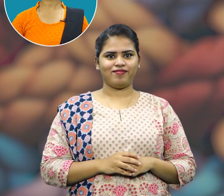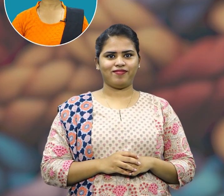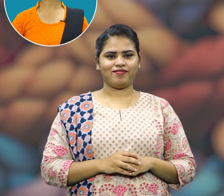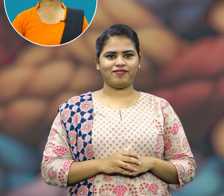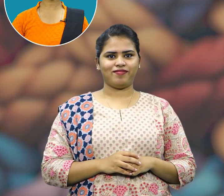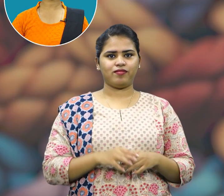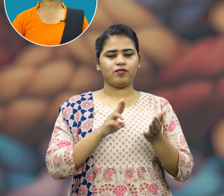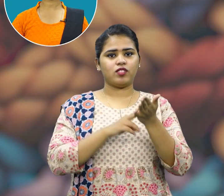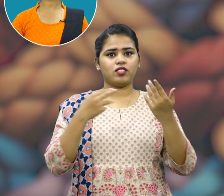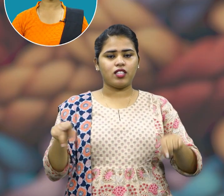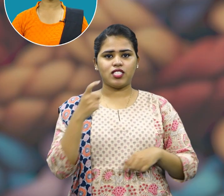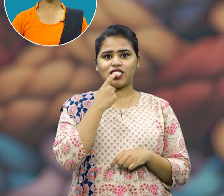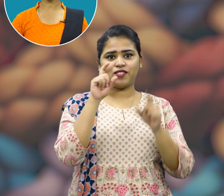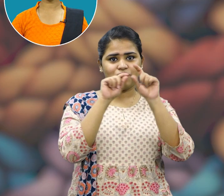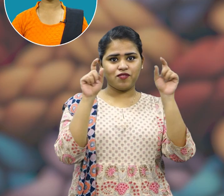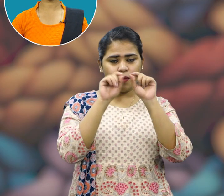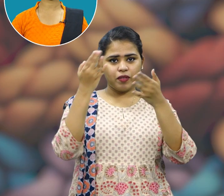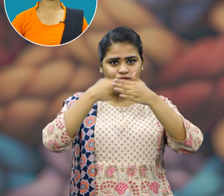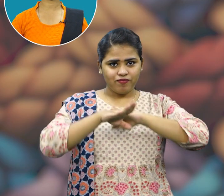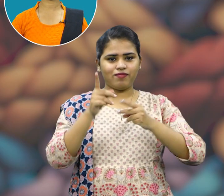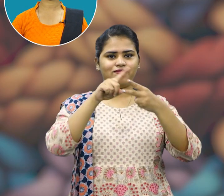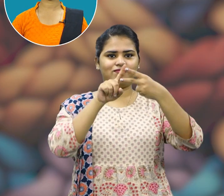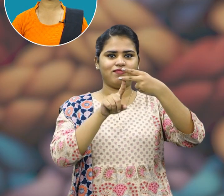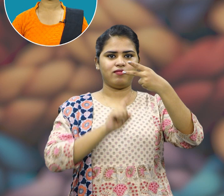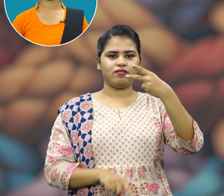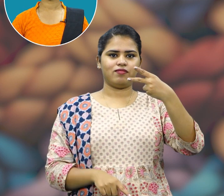So, there are two sources of natural fiber.